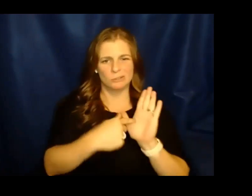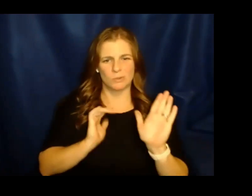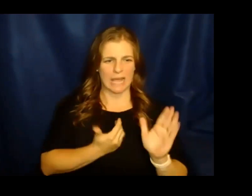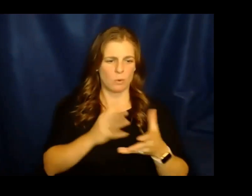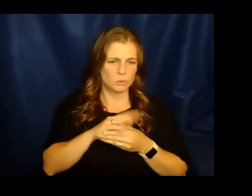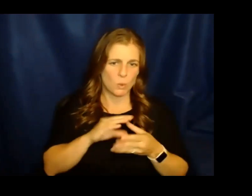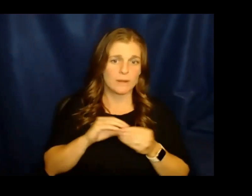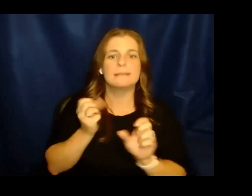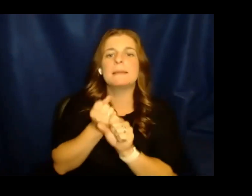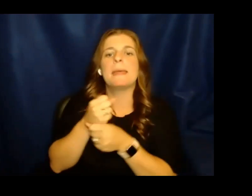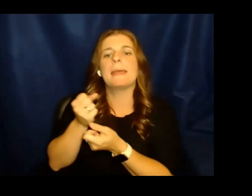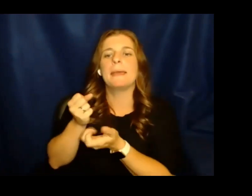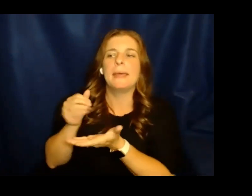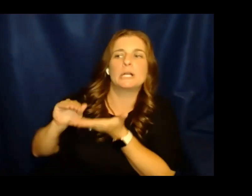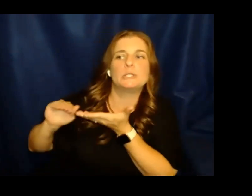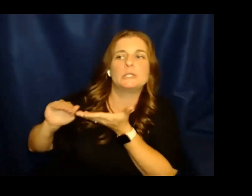excuses for perpetrators.